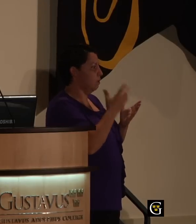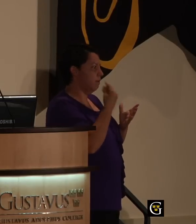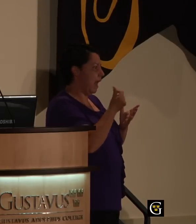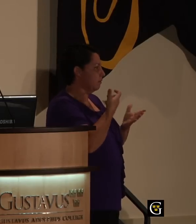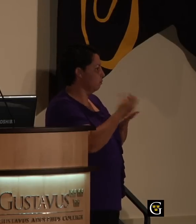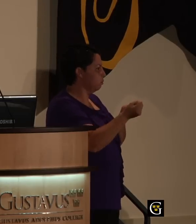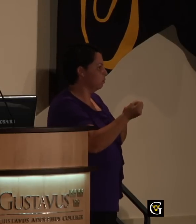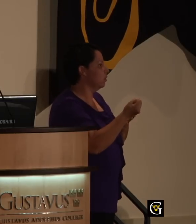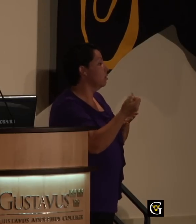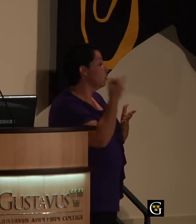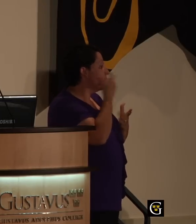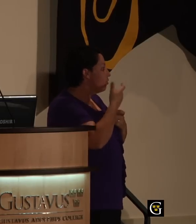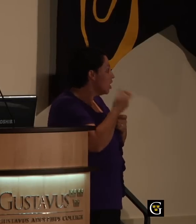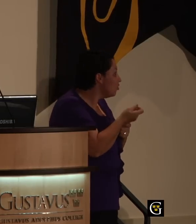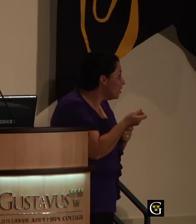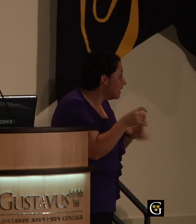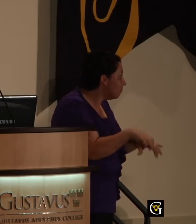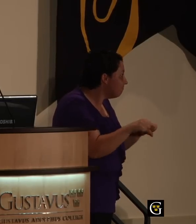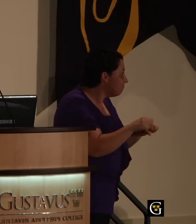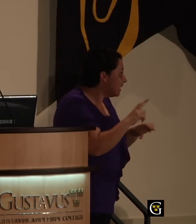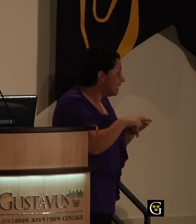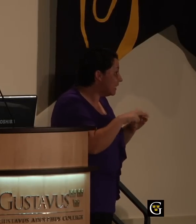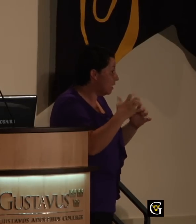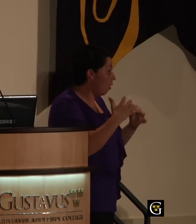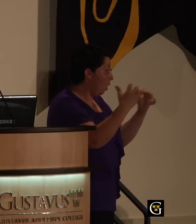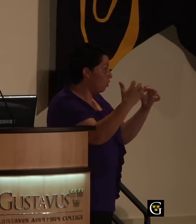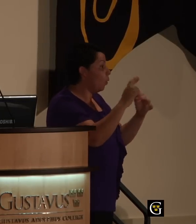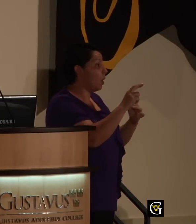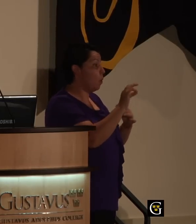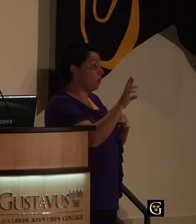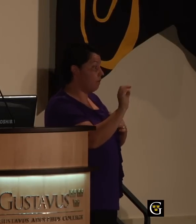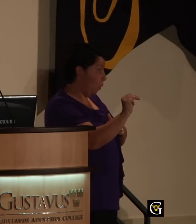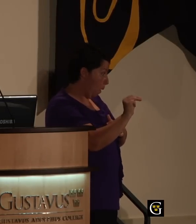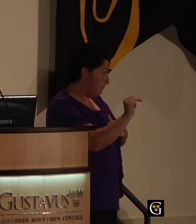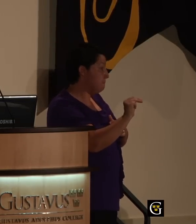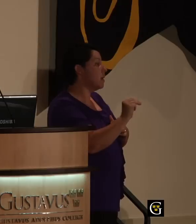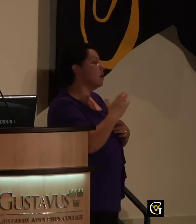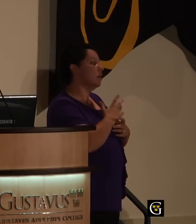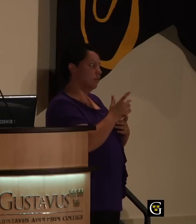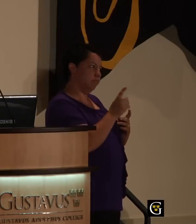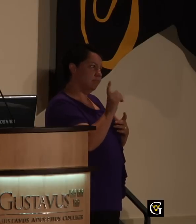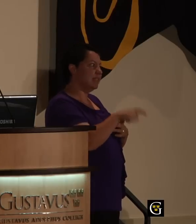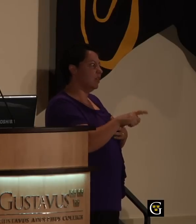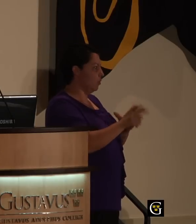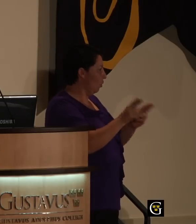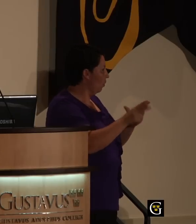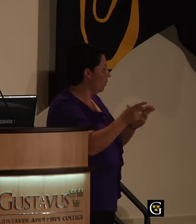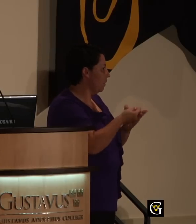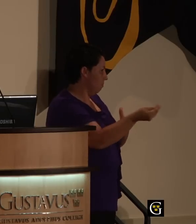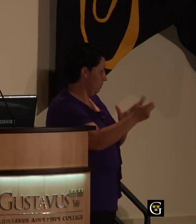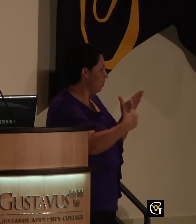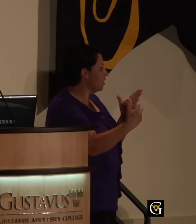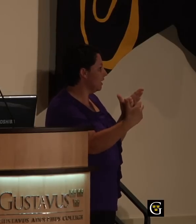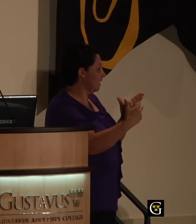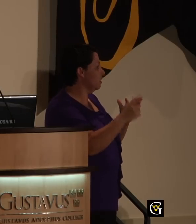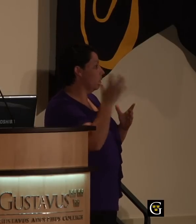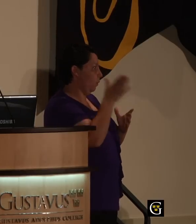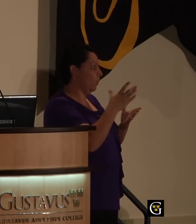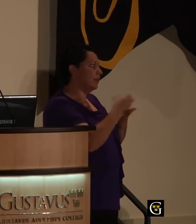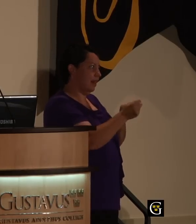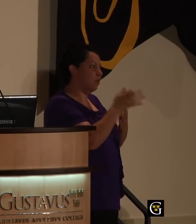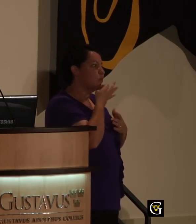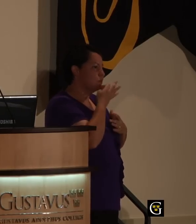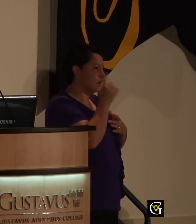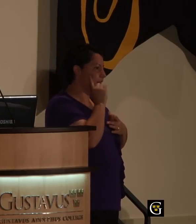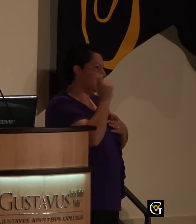in having a seat in the auditorium or in the forum, you better get tickets soon. We're going to sell out soon, I